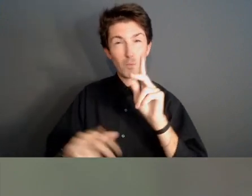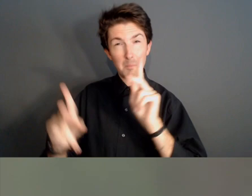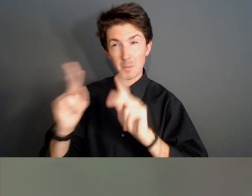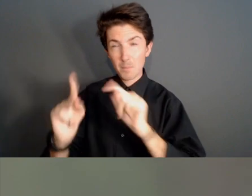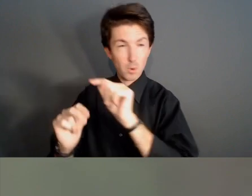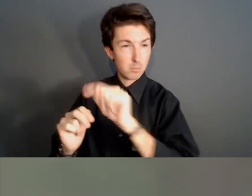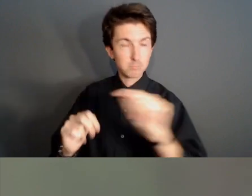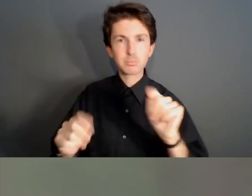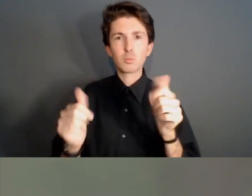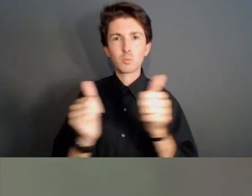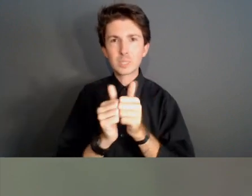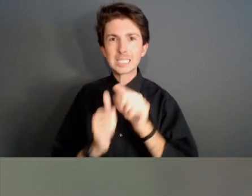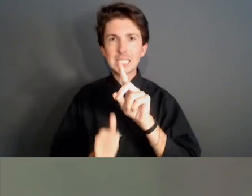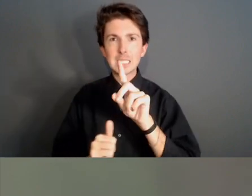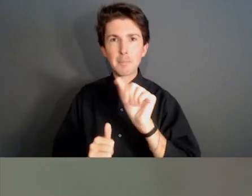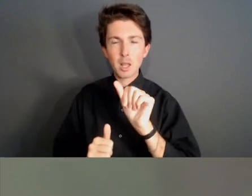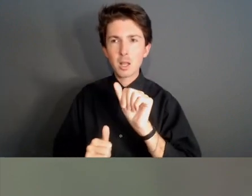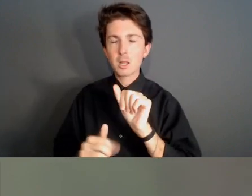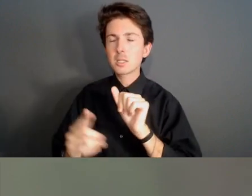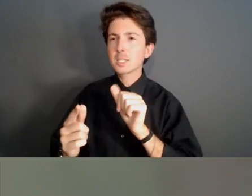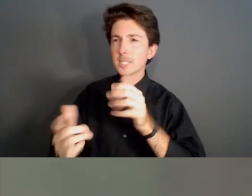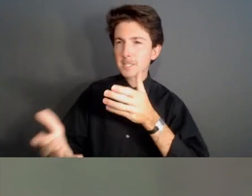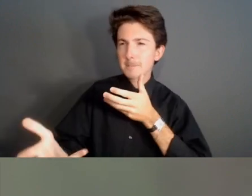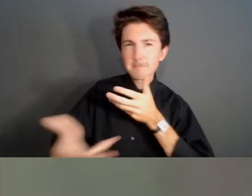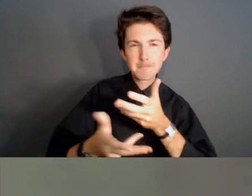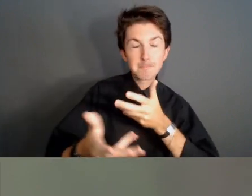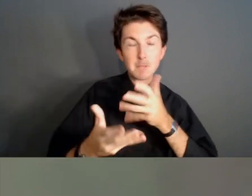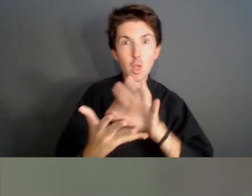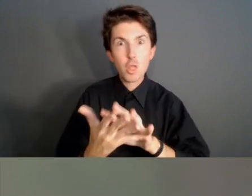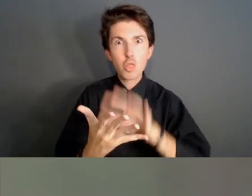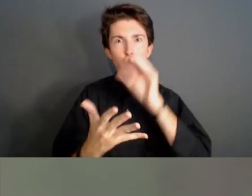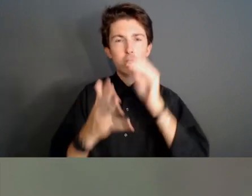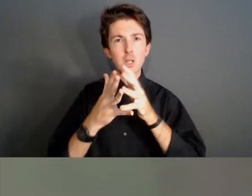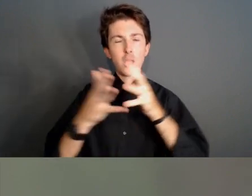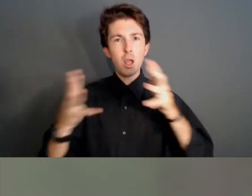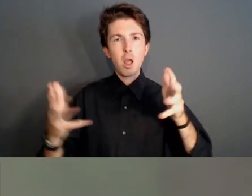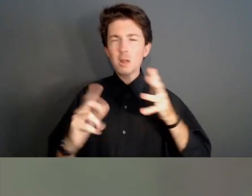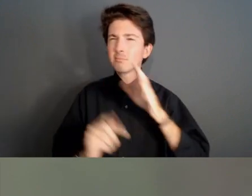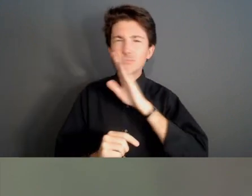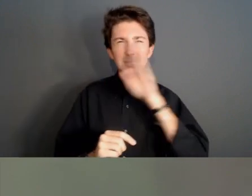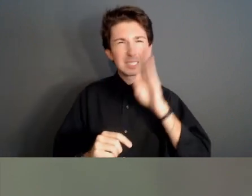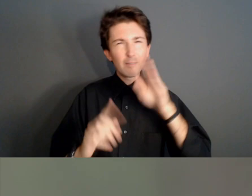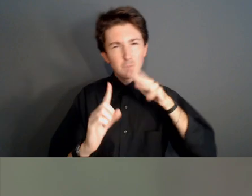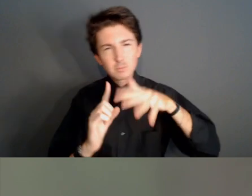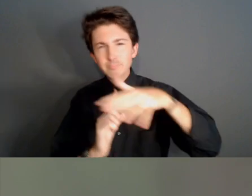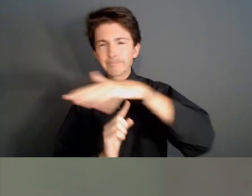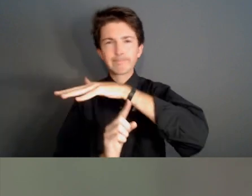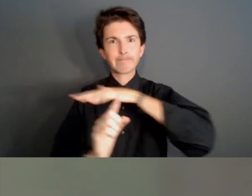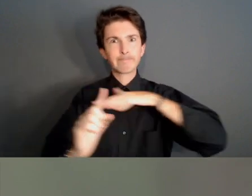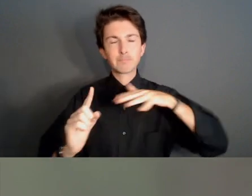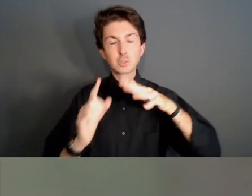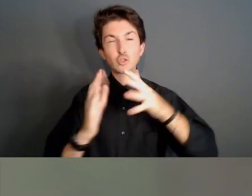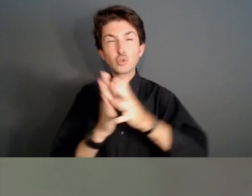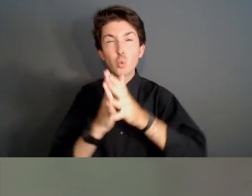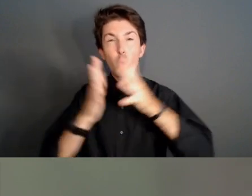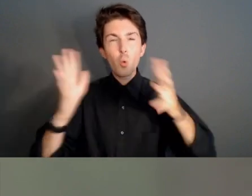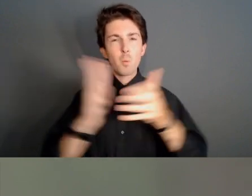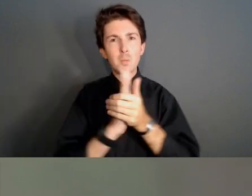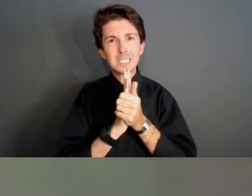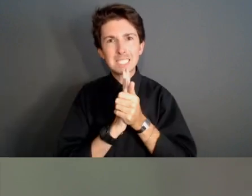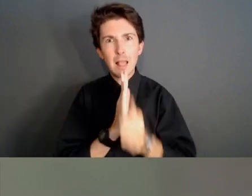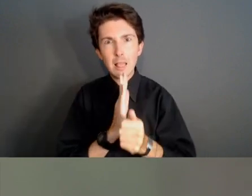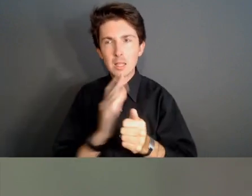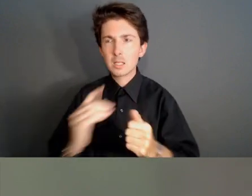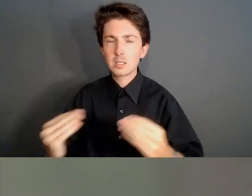disabilities. I learned a lot from them because I'd never been surrounded by this many people with so much talent that I